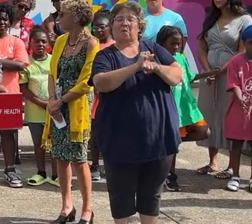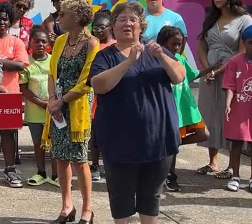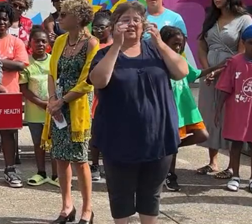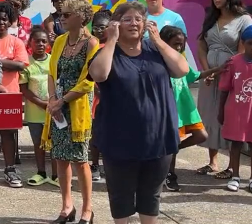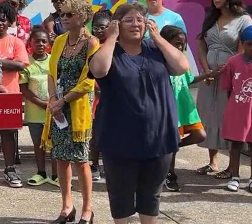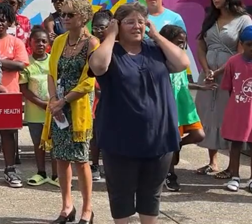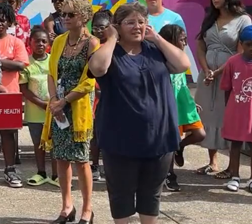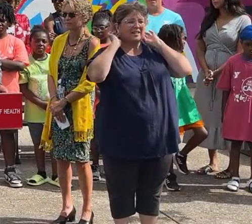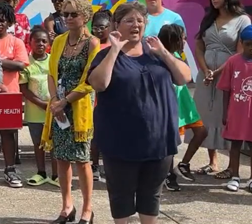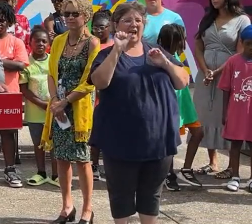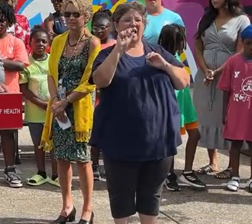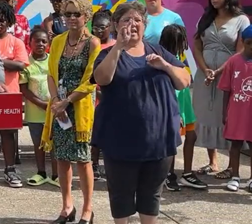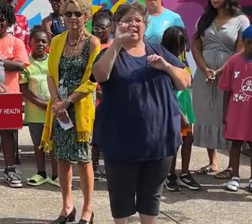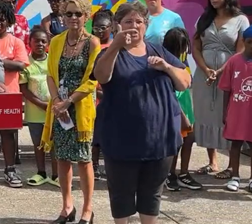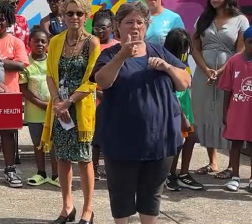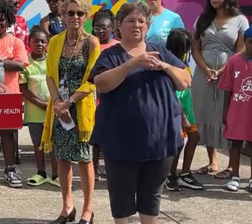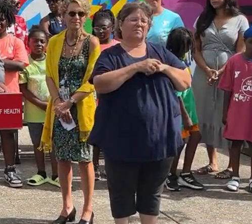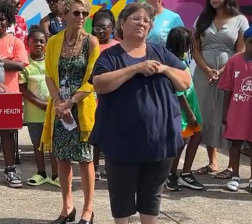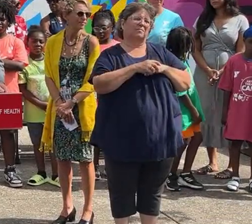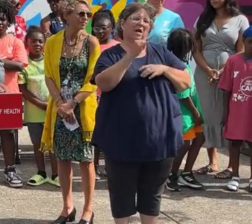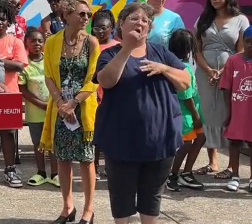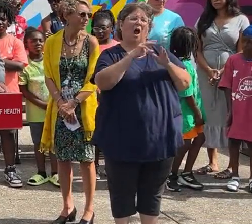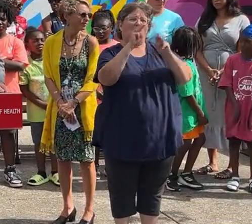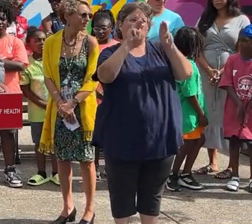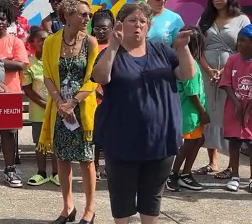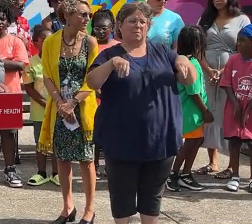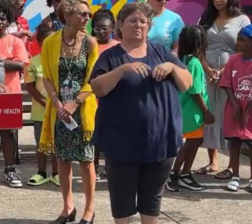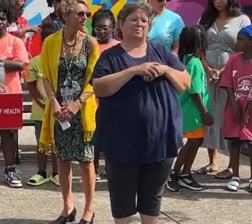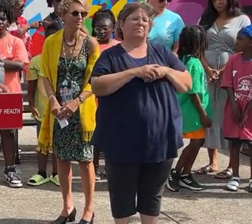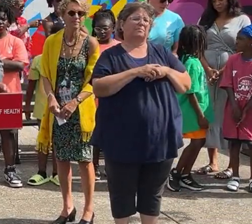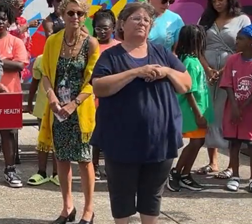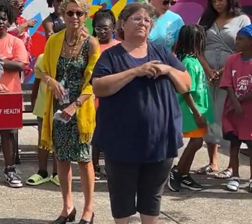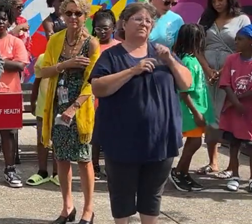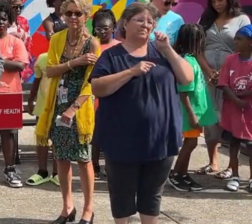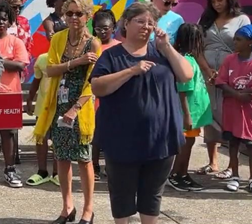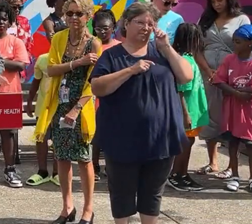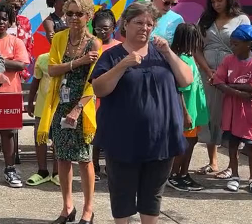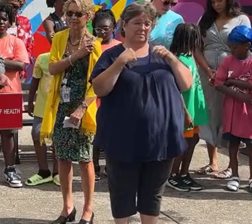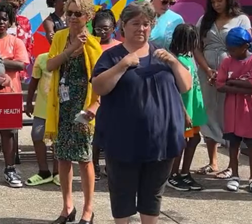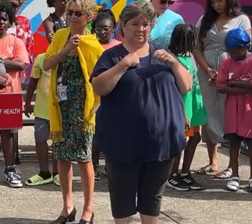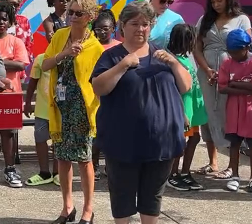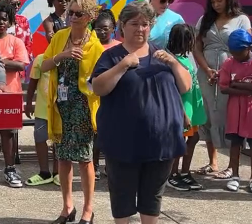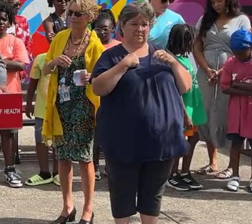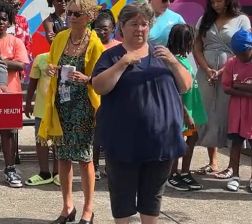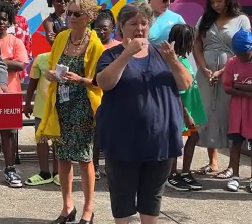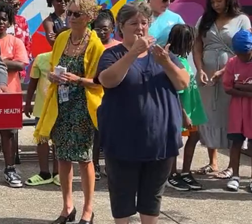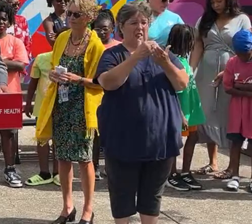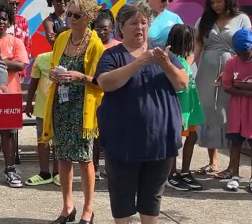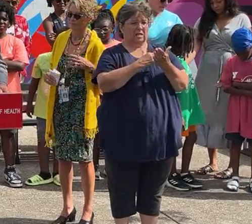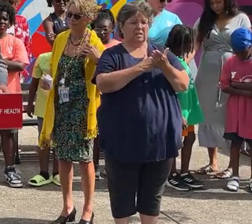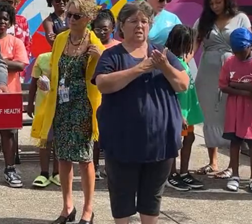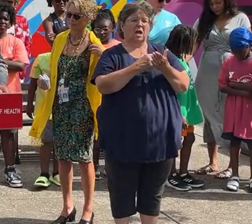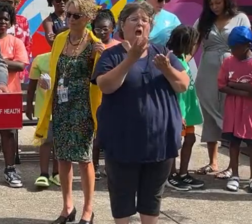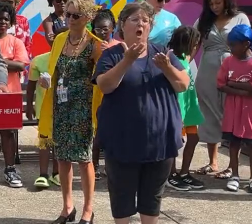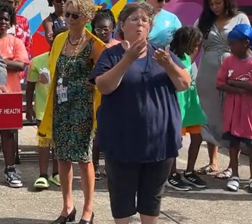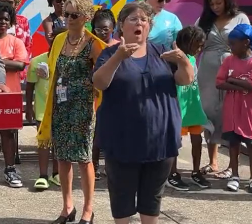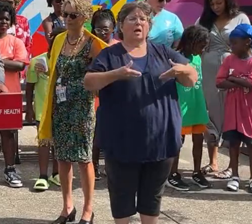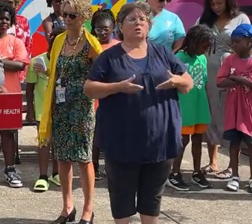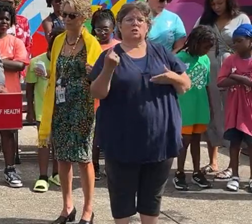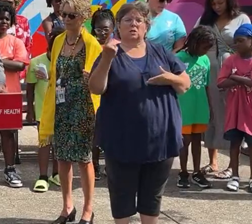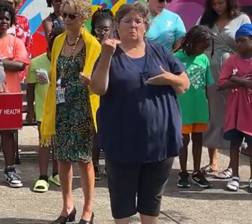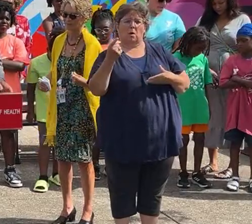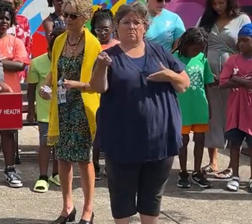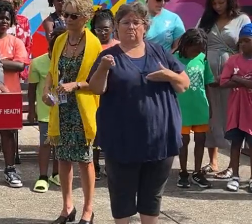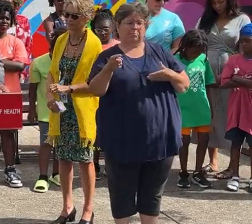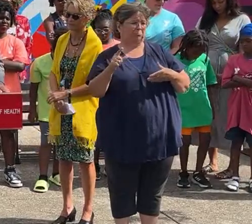the AKG Art Museum. And I'm going to take our list out of order because I want to introduce someone who's been